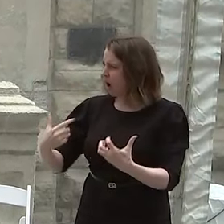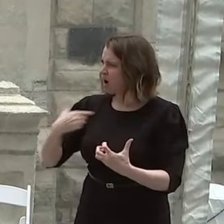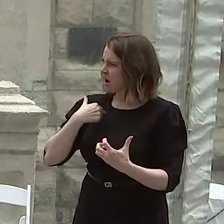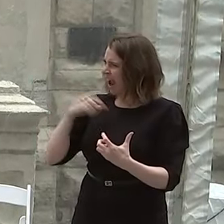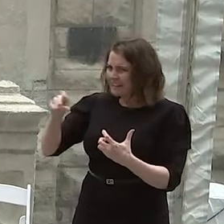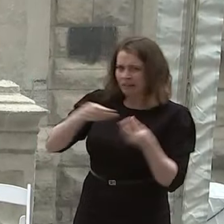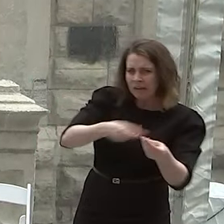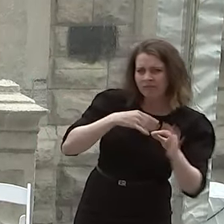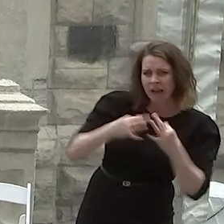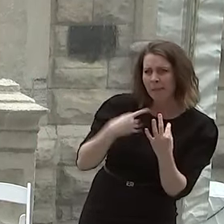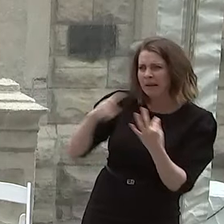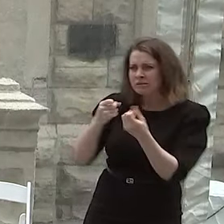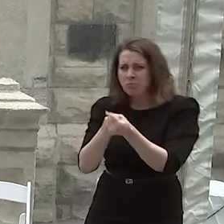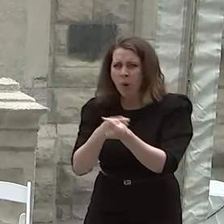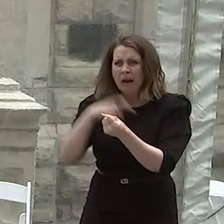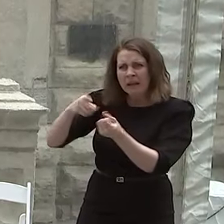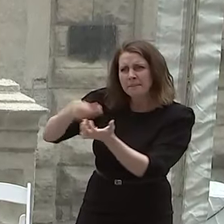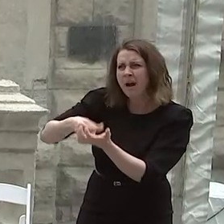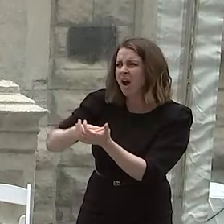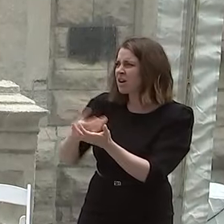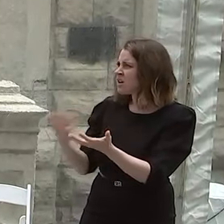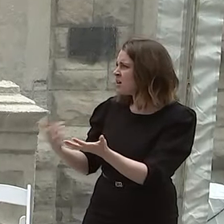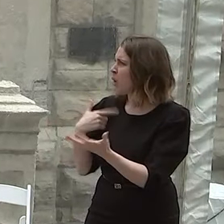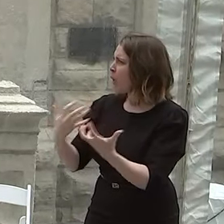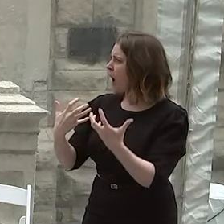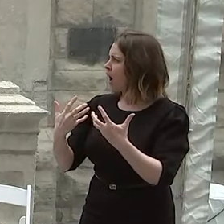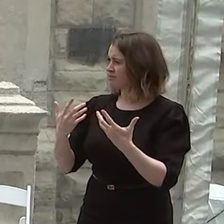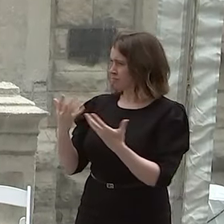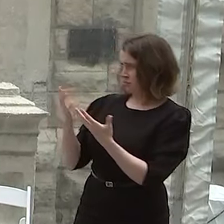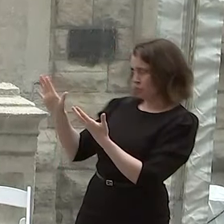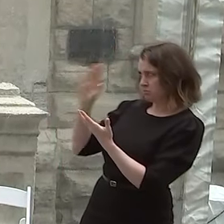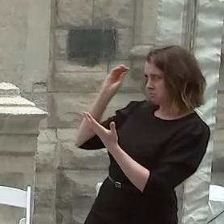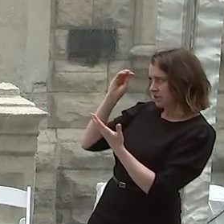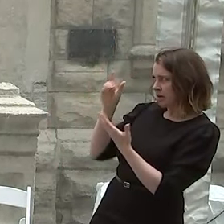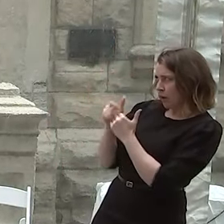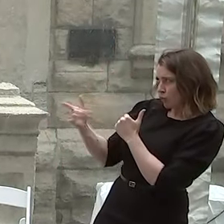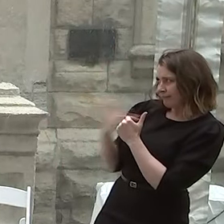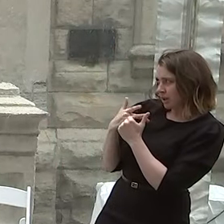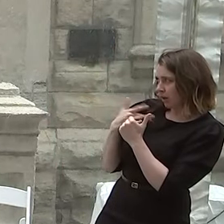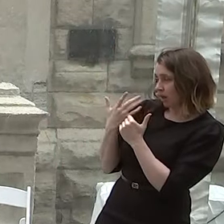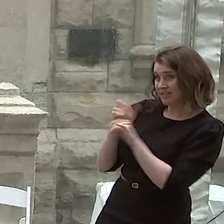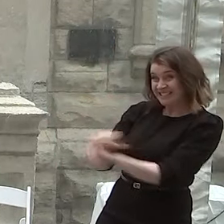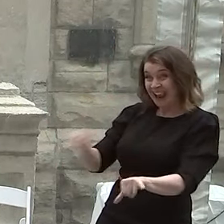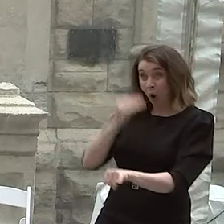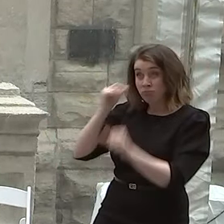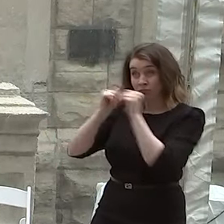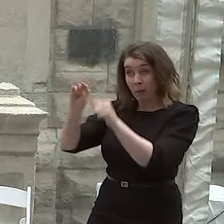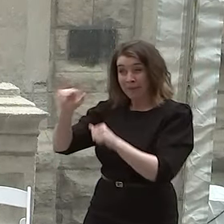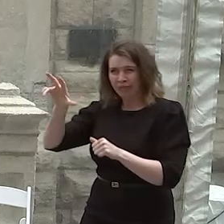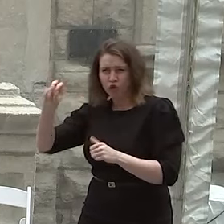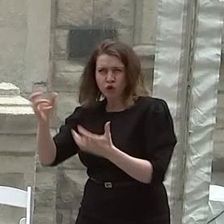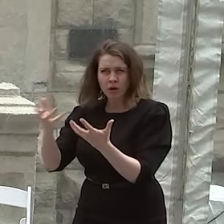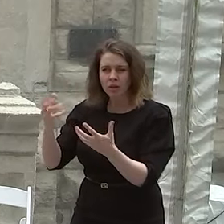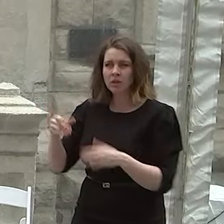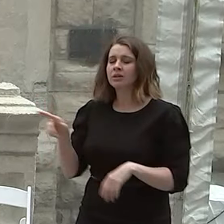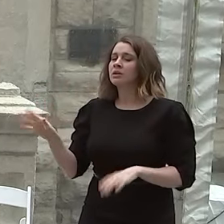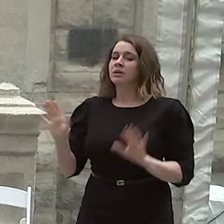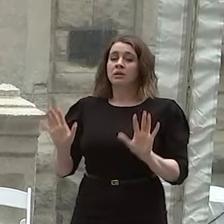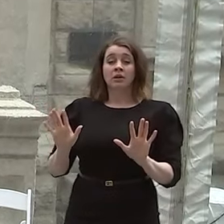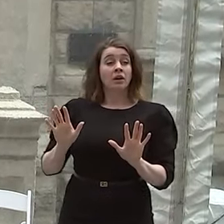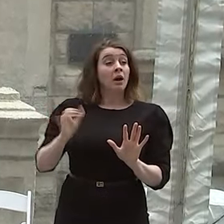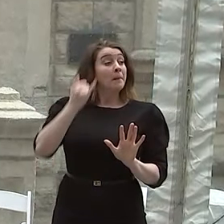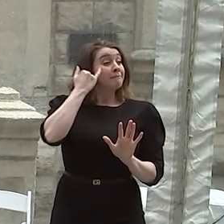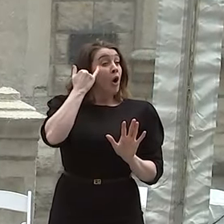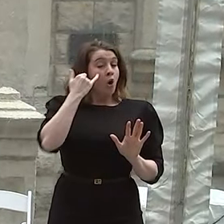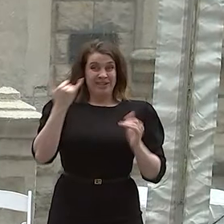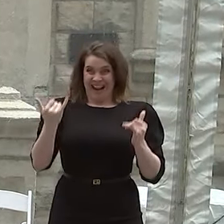do you stand on the 30 extra days extension on the stay-at-home order? It doesn't do us any good to reopen the economy if the